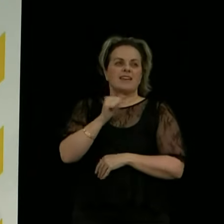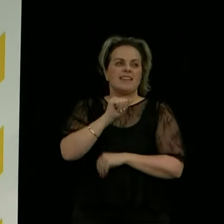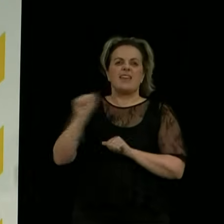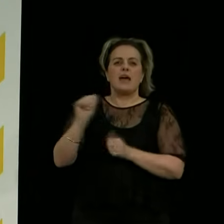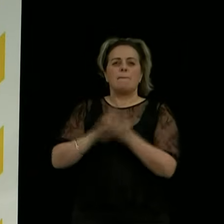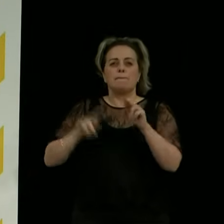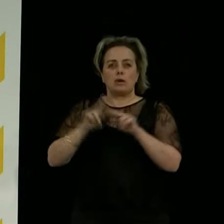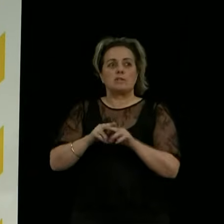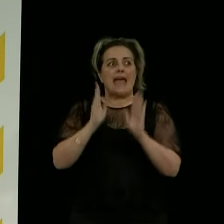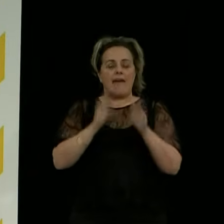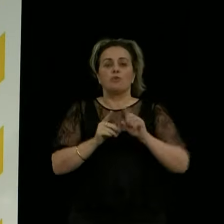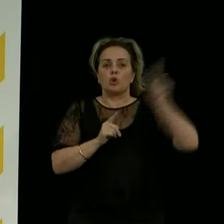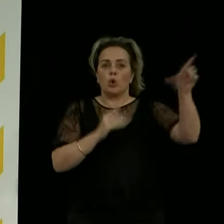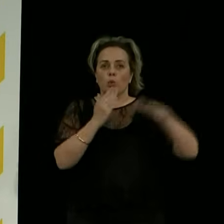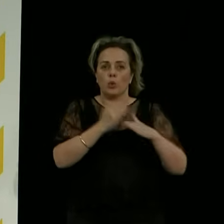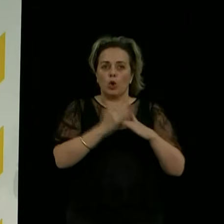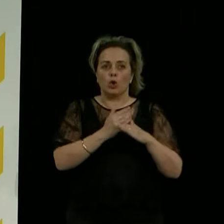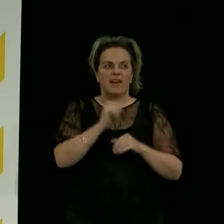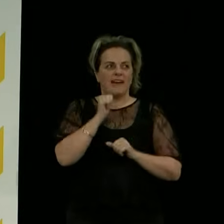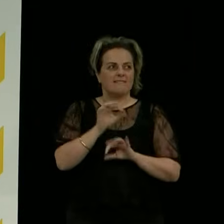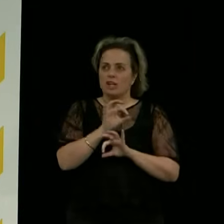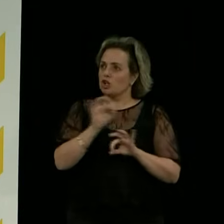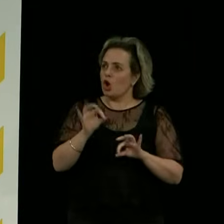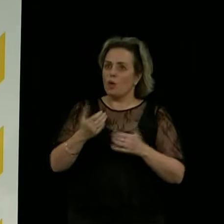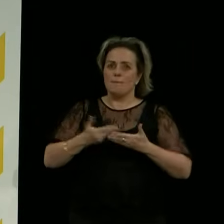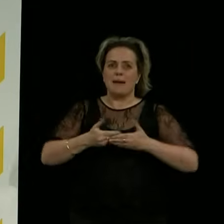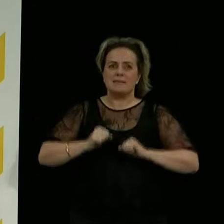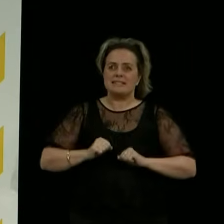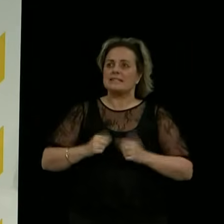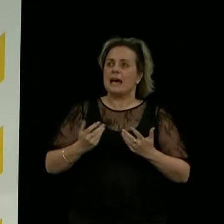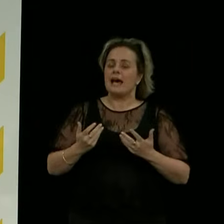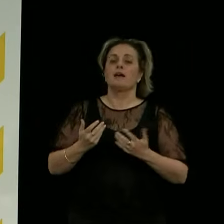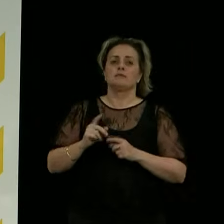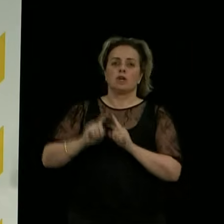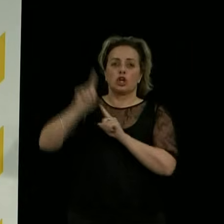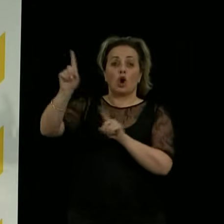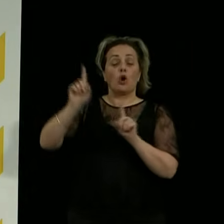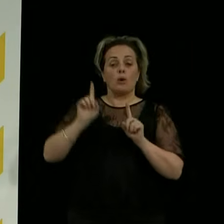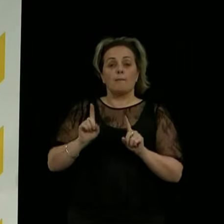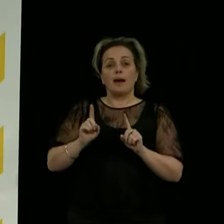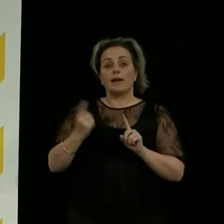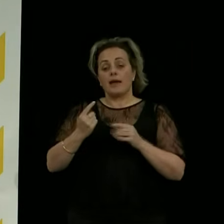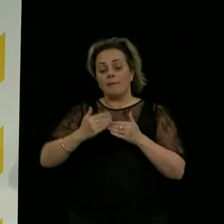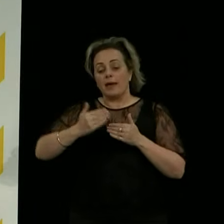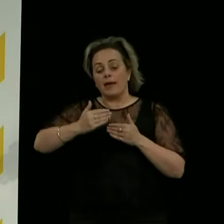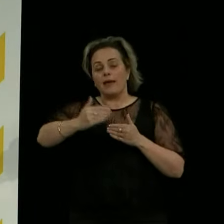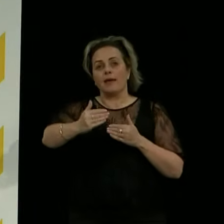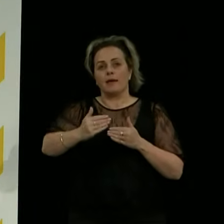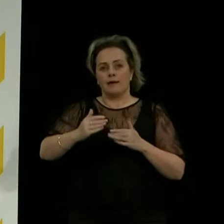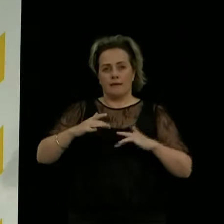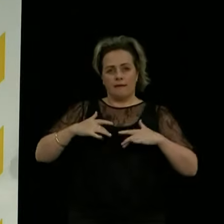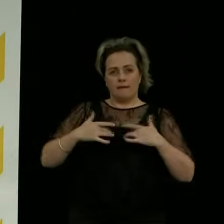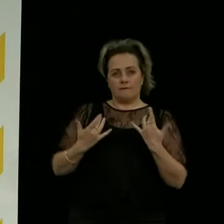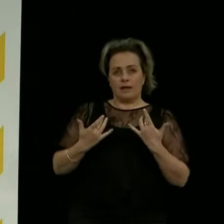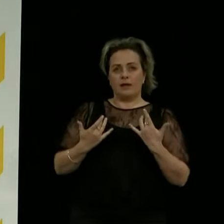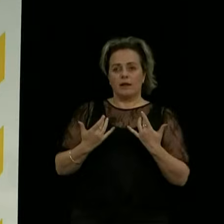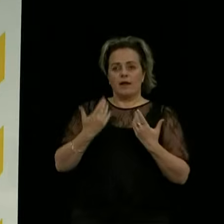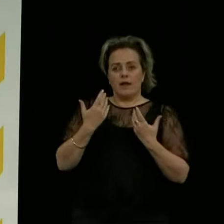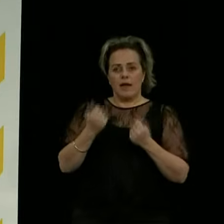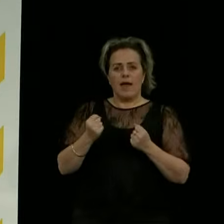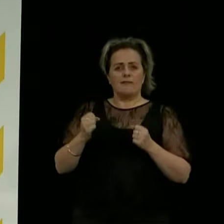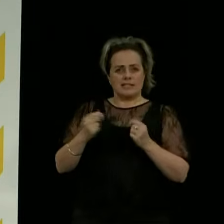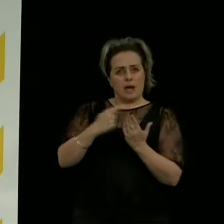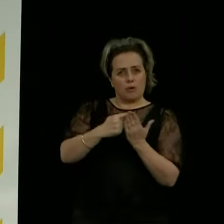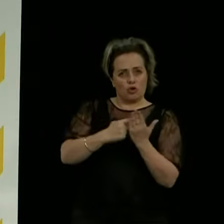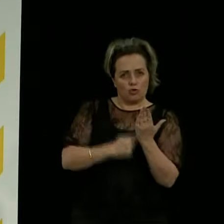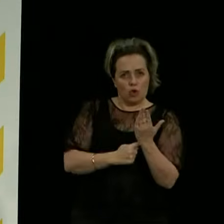no options to care for them at home. Our public health team believe that with the right precautions in place, including limiting the size of groups to